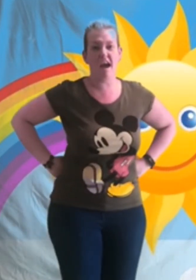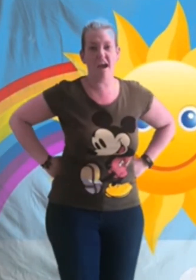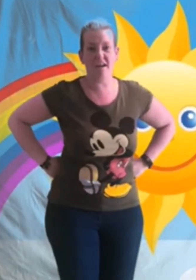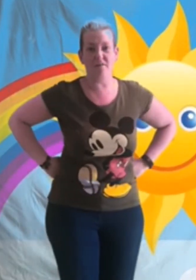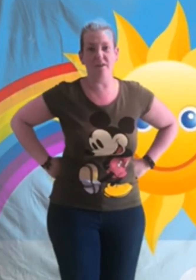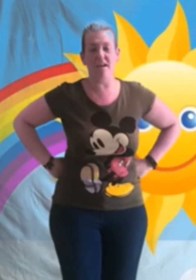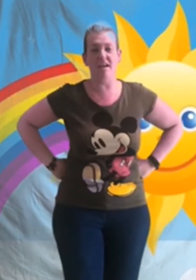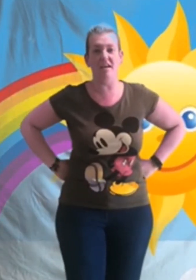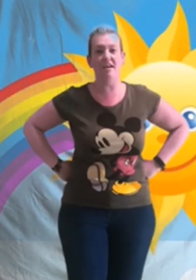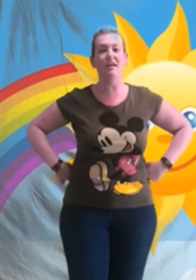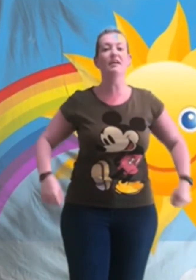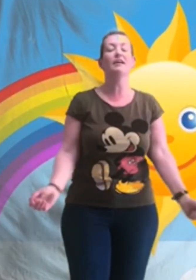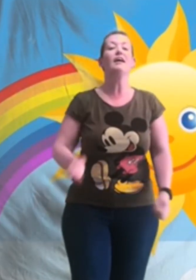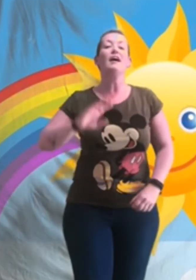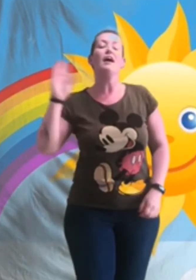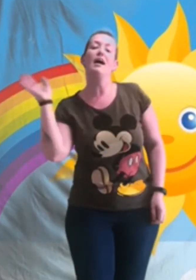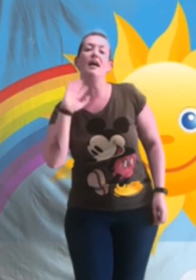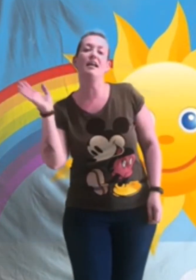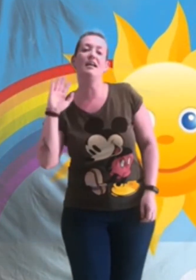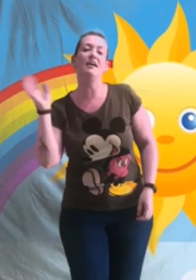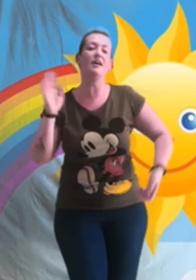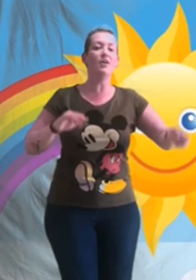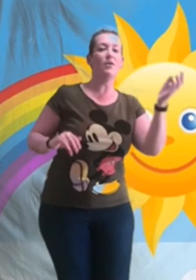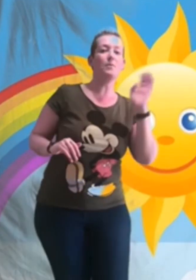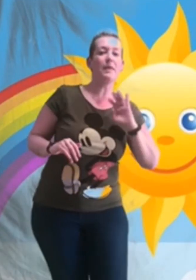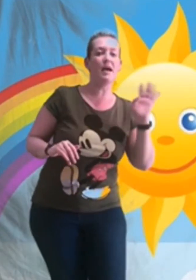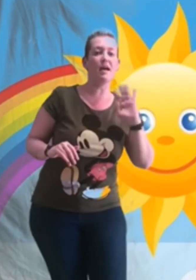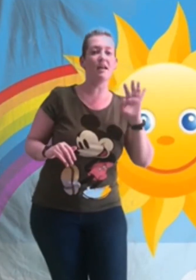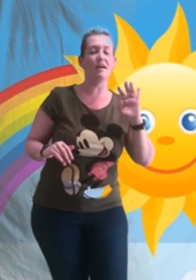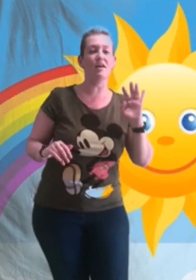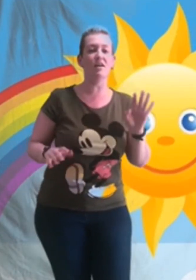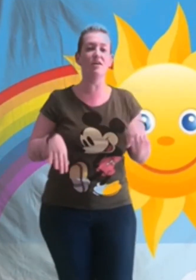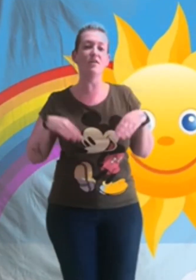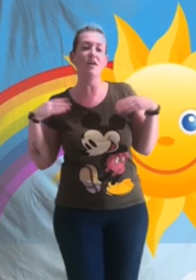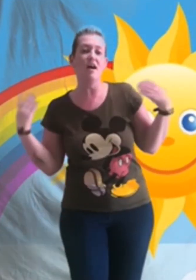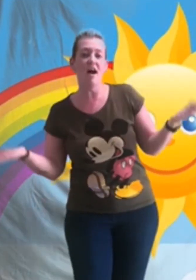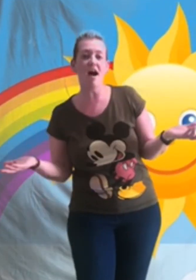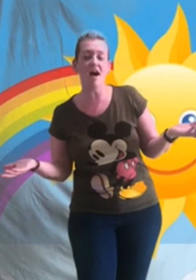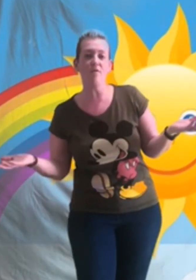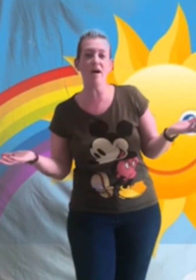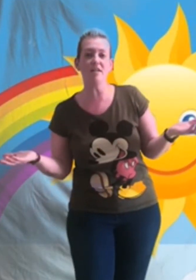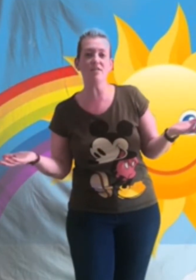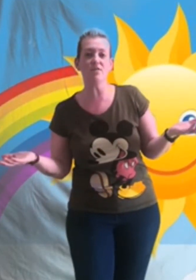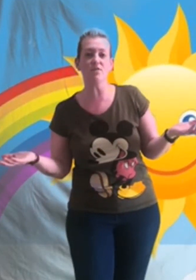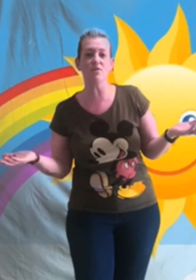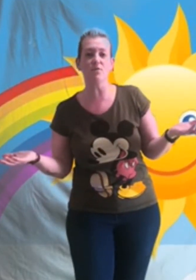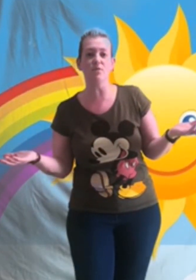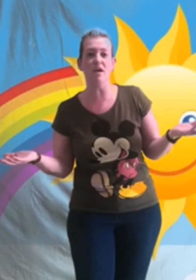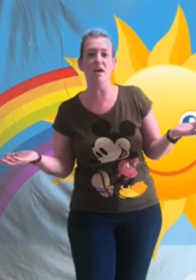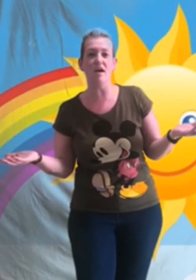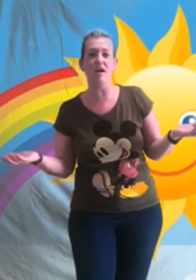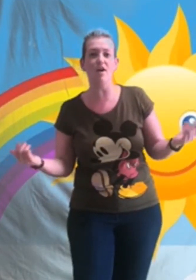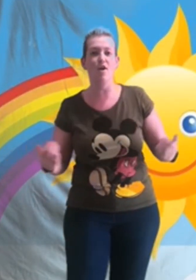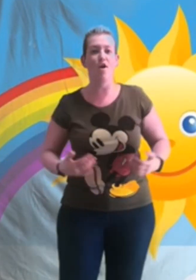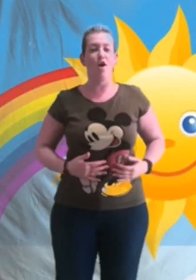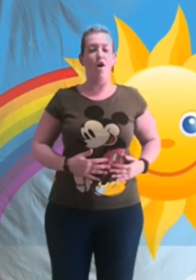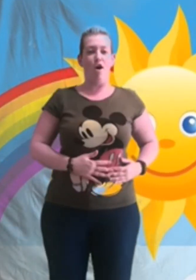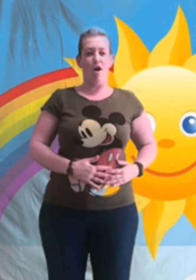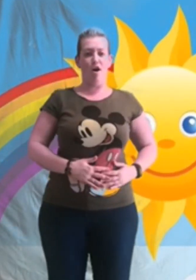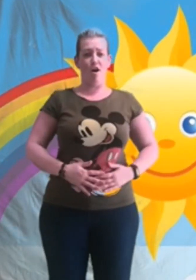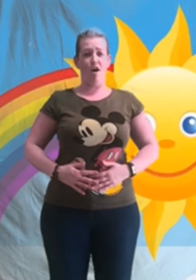angry, angry. Hello, hello. How are you